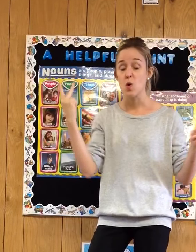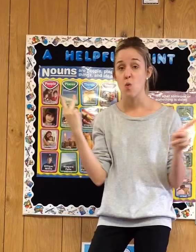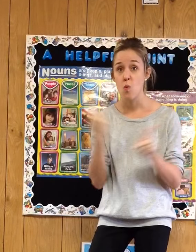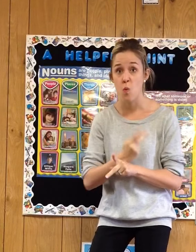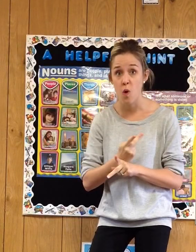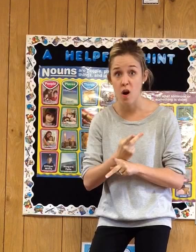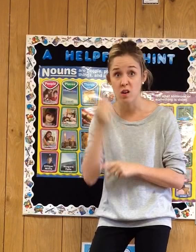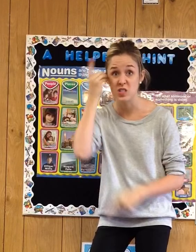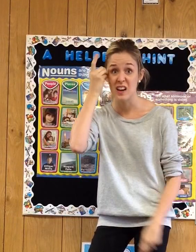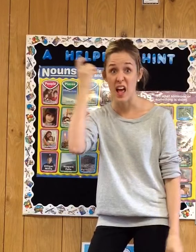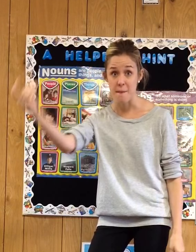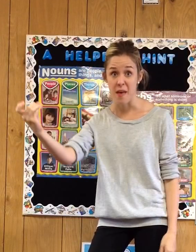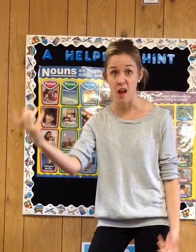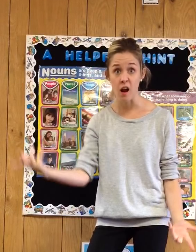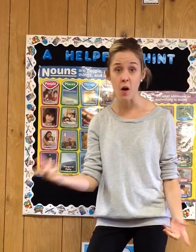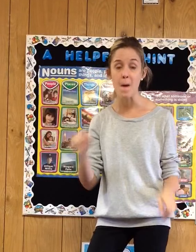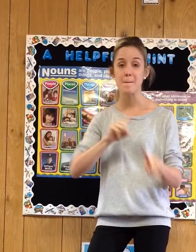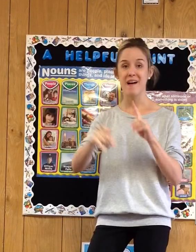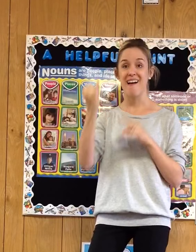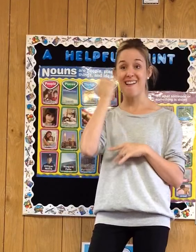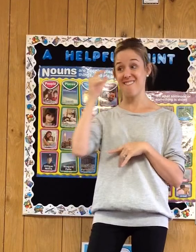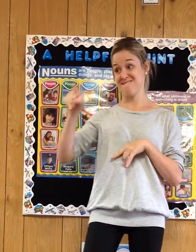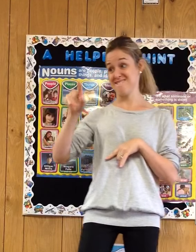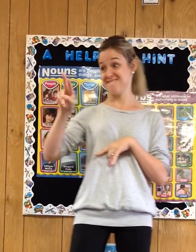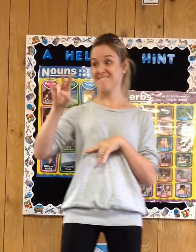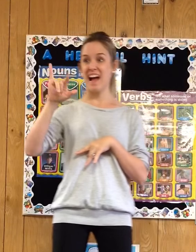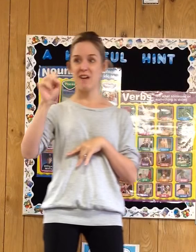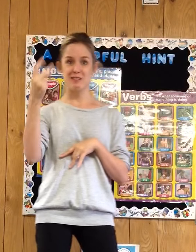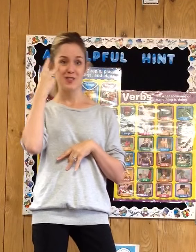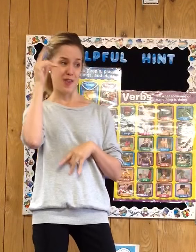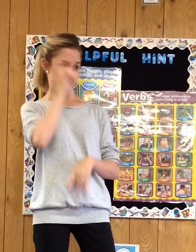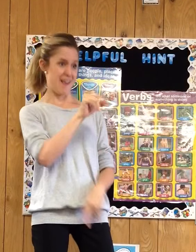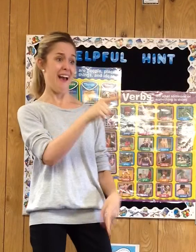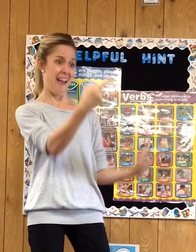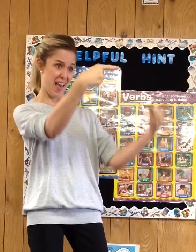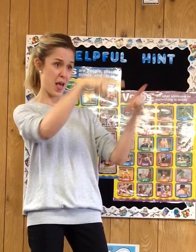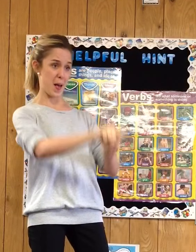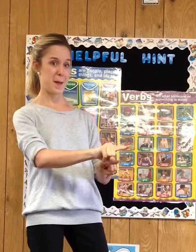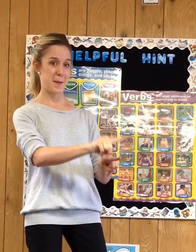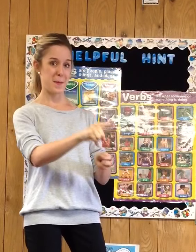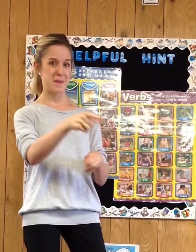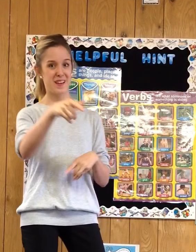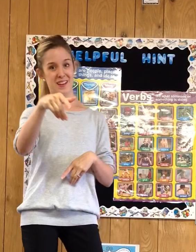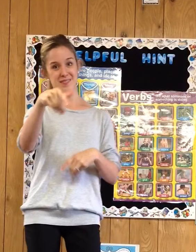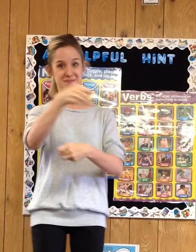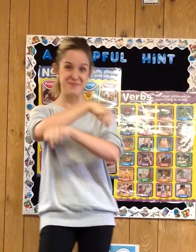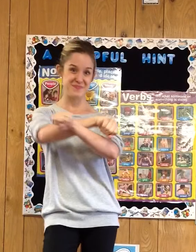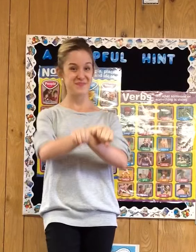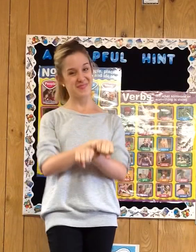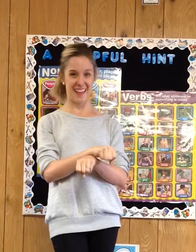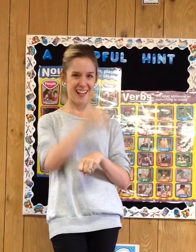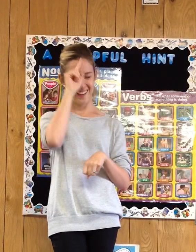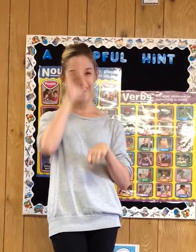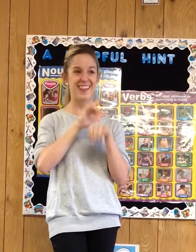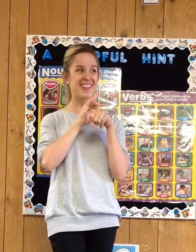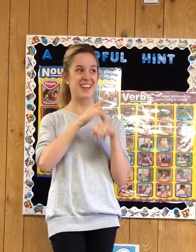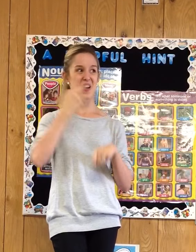nightmare. But if you're a virus and you see this, you cross those little legs of yours and you think, we